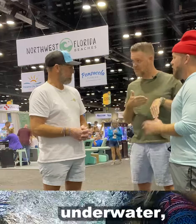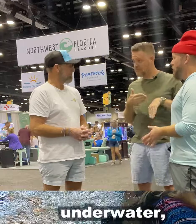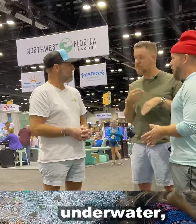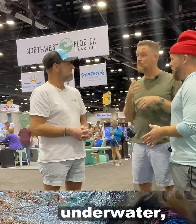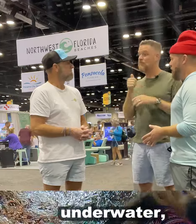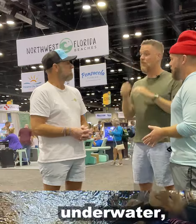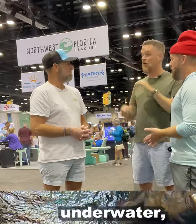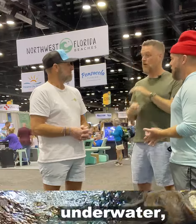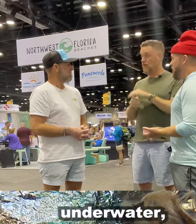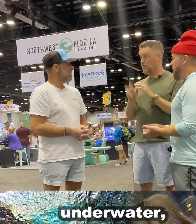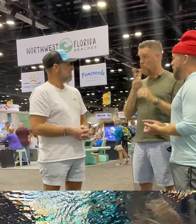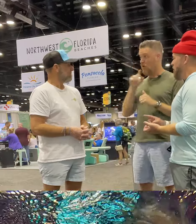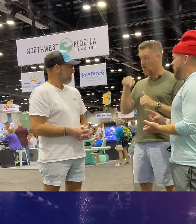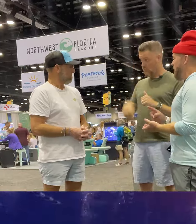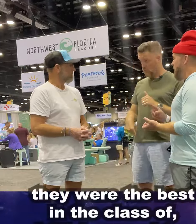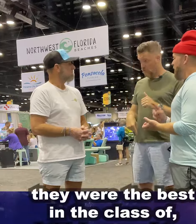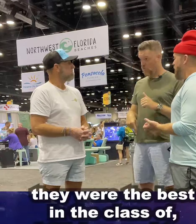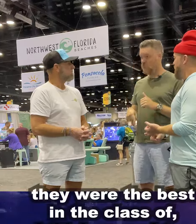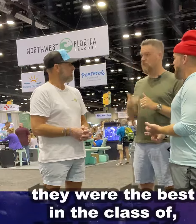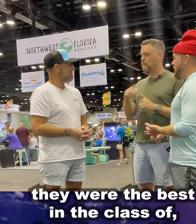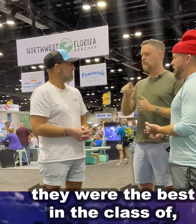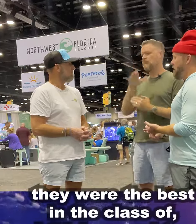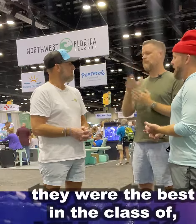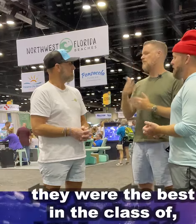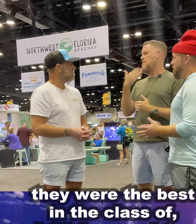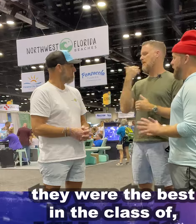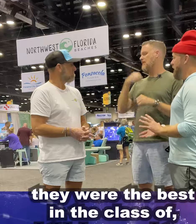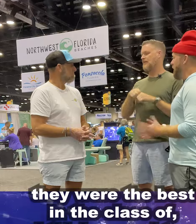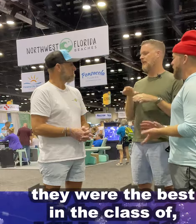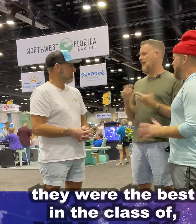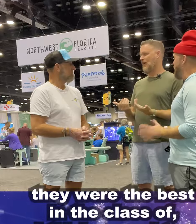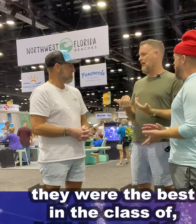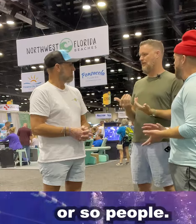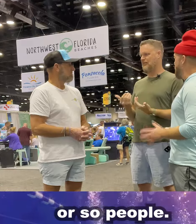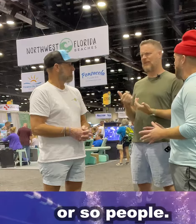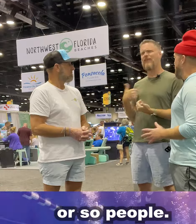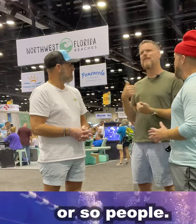underwater, they were the best in the class of, I think, around 10 or so people.